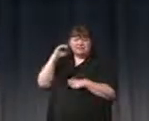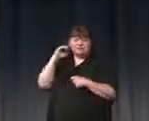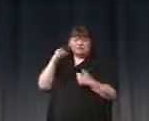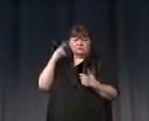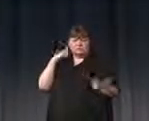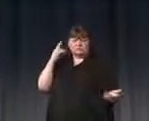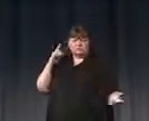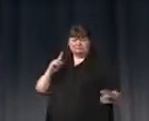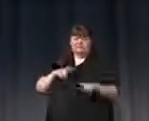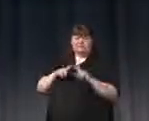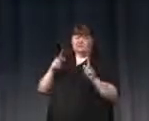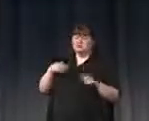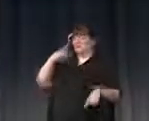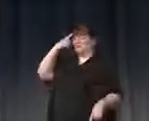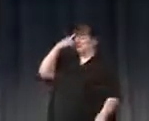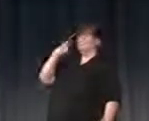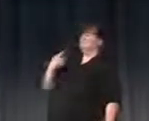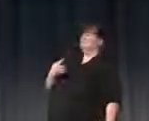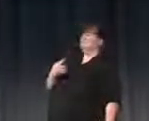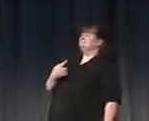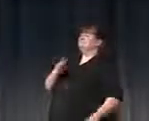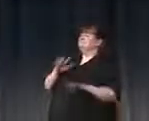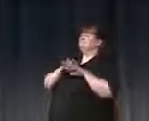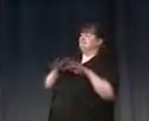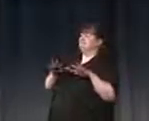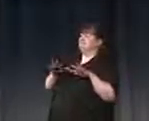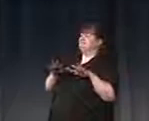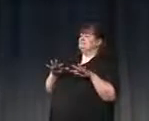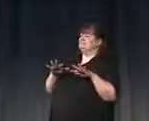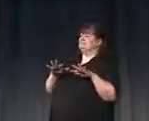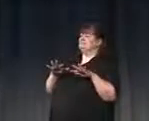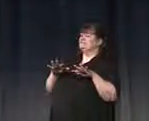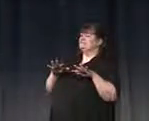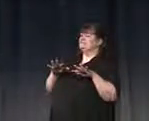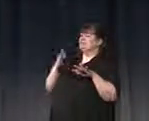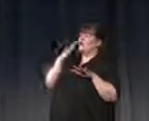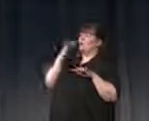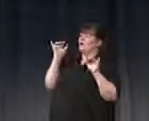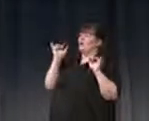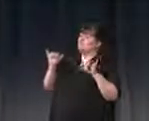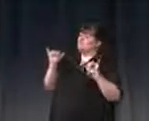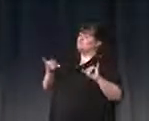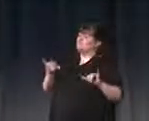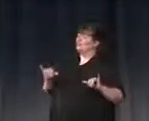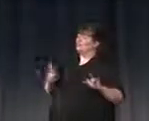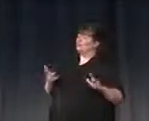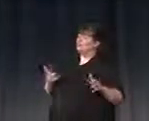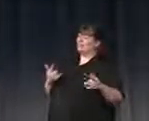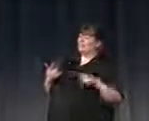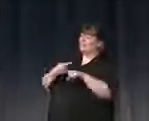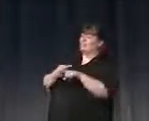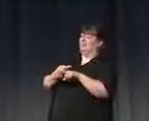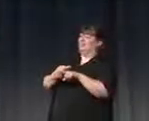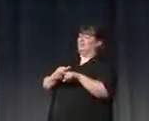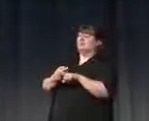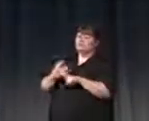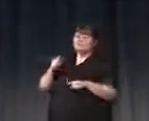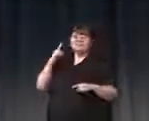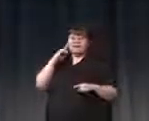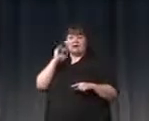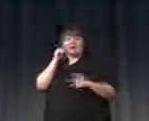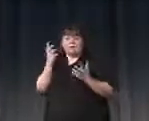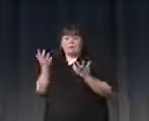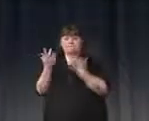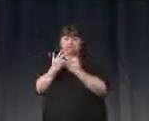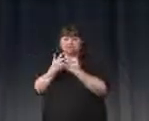this is some evidence that your brain is actually it's incorporated this regularity into the way that it processes sound. And so when you get something that doesn't